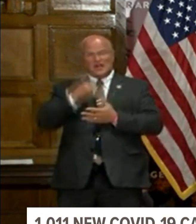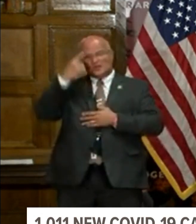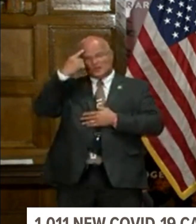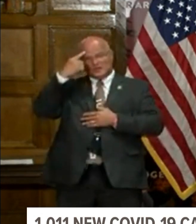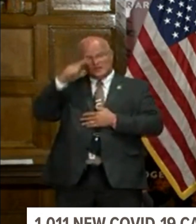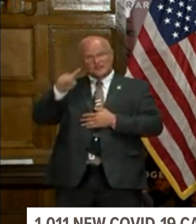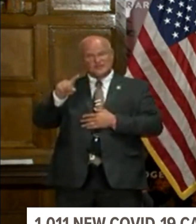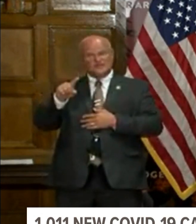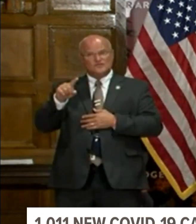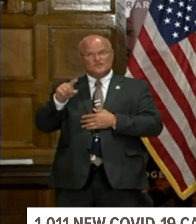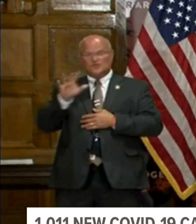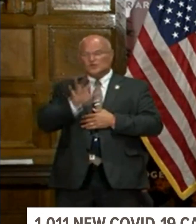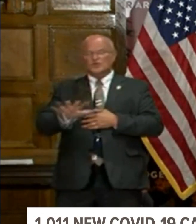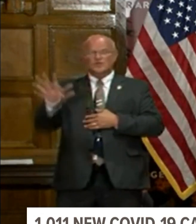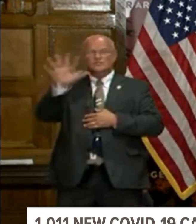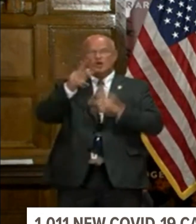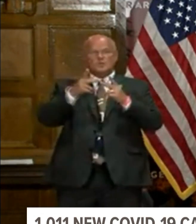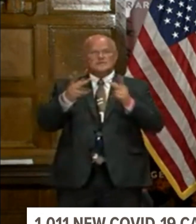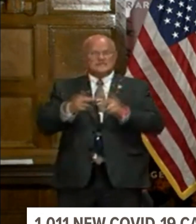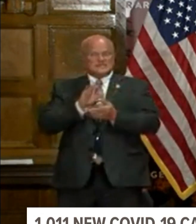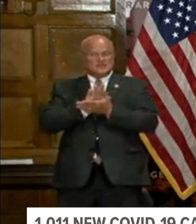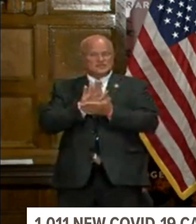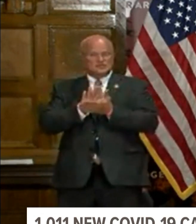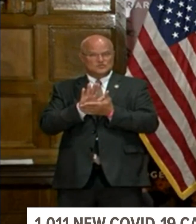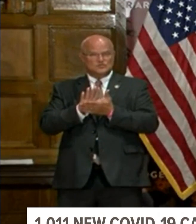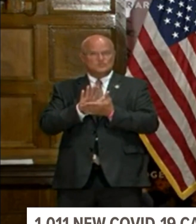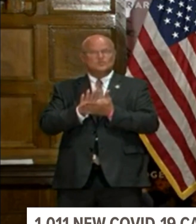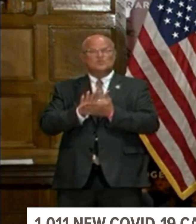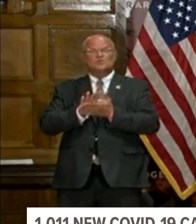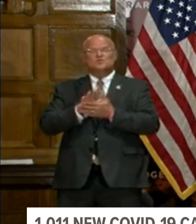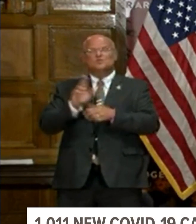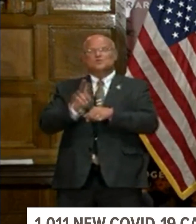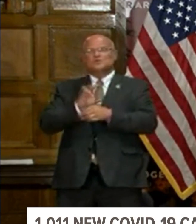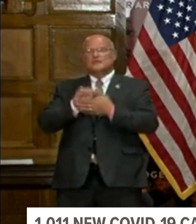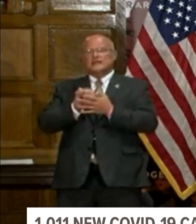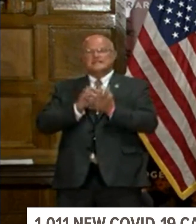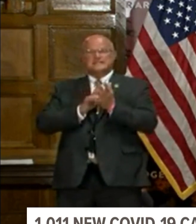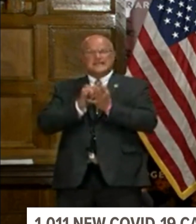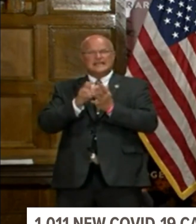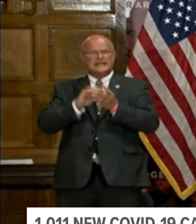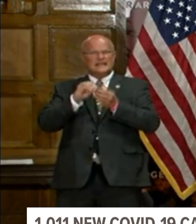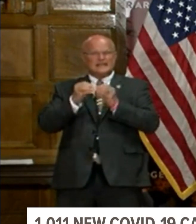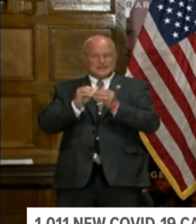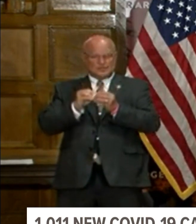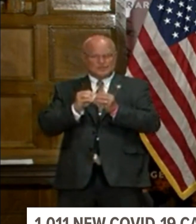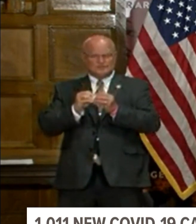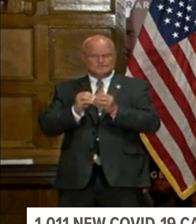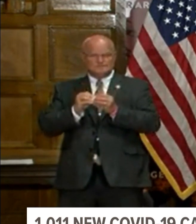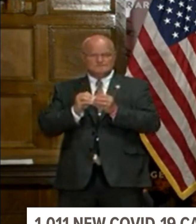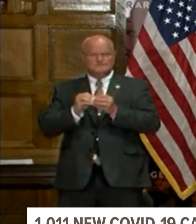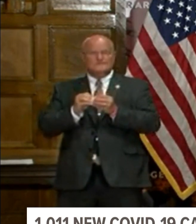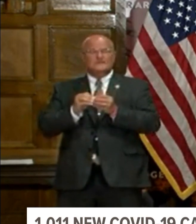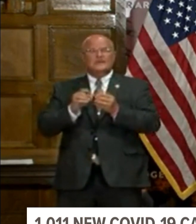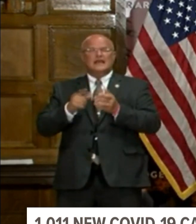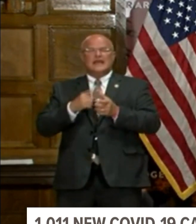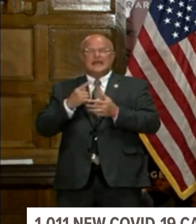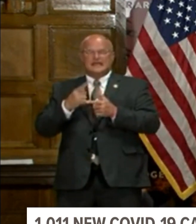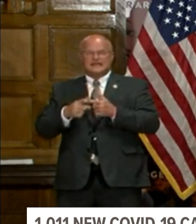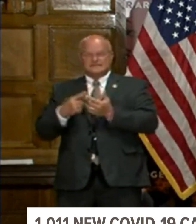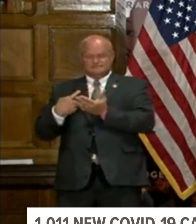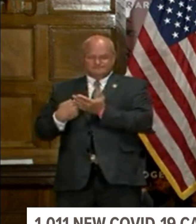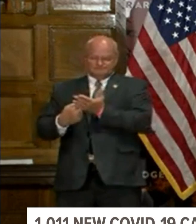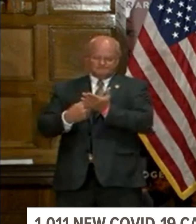for across all positions in a school, used that to calculate the number. And then in consultation